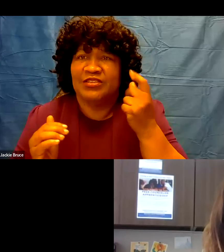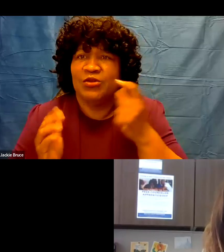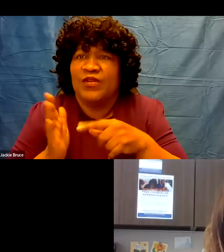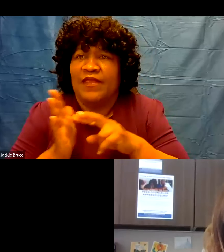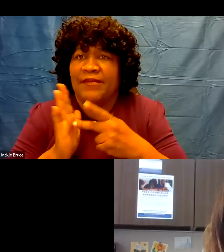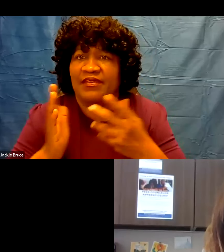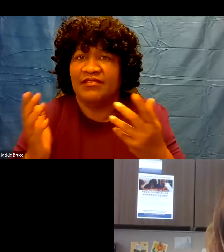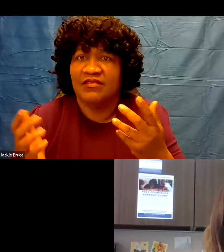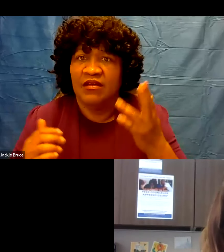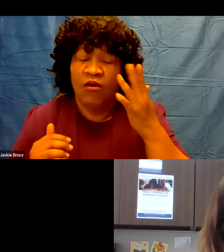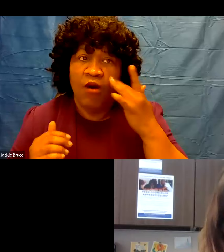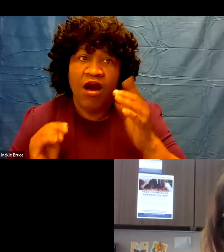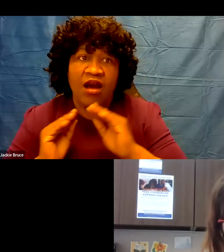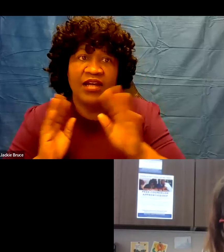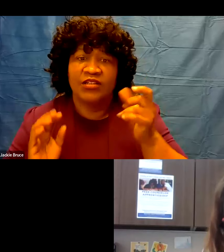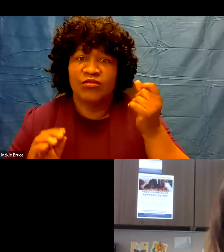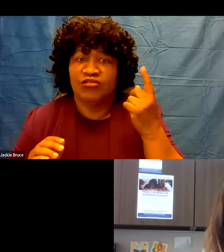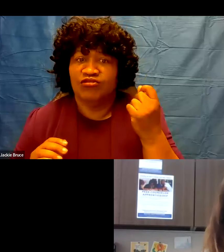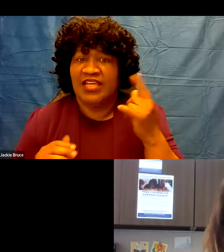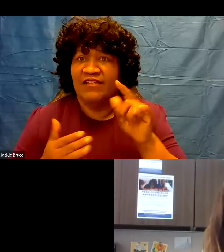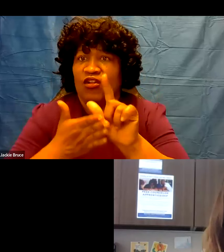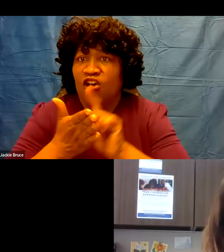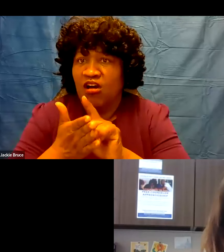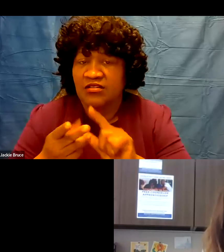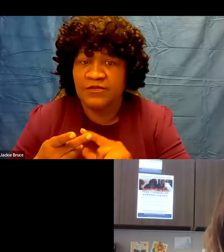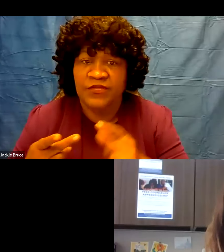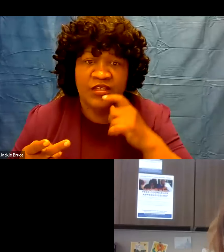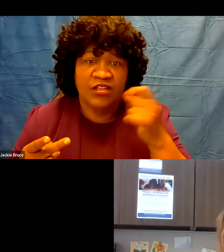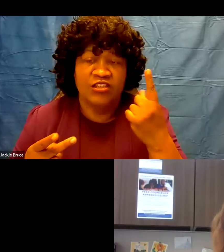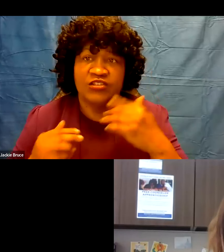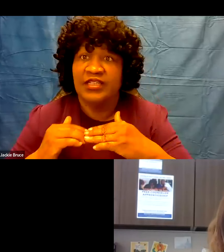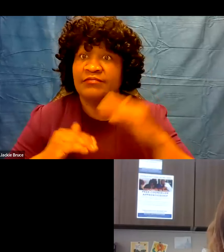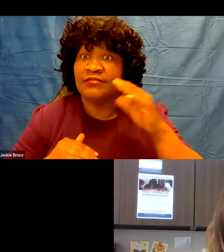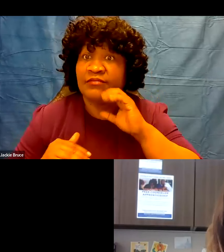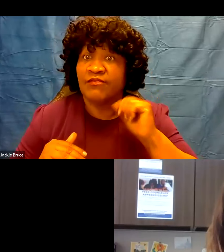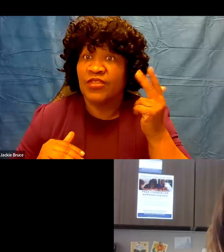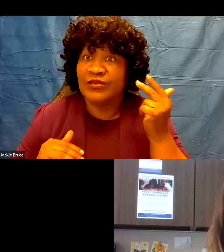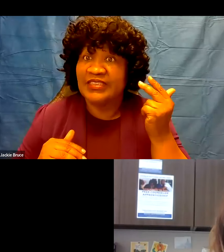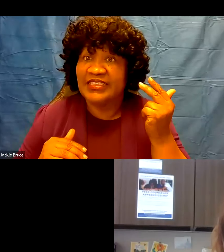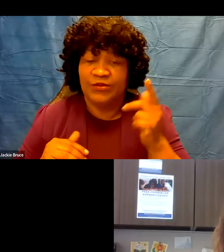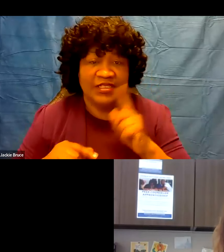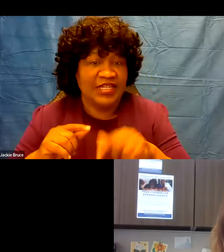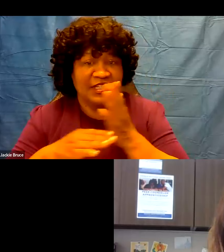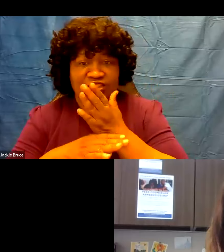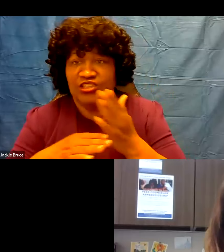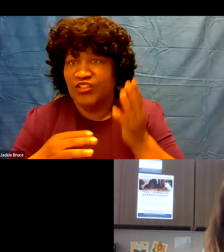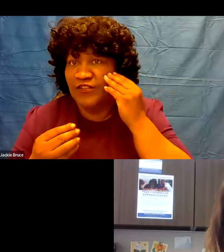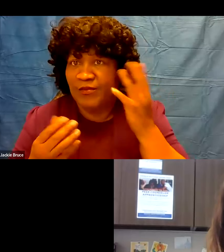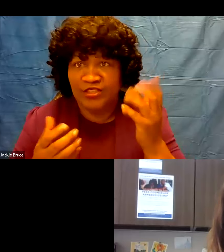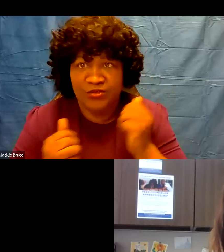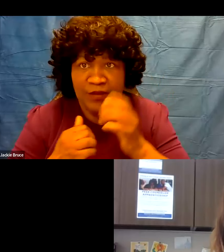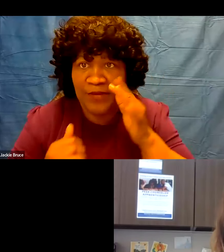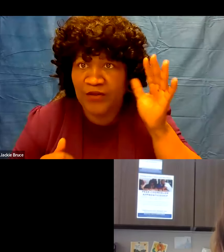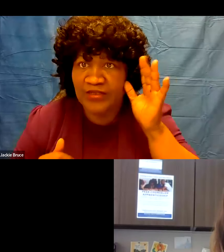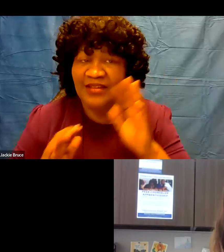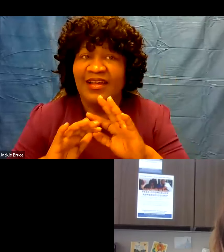means, because they don't understand the laws. They don't understand that you are 13 and older. We cannot share that information. So how do